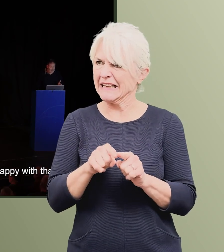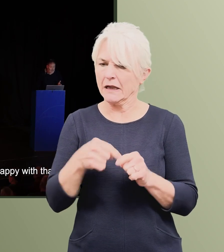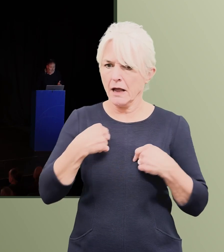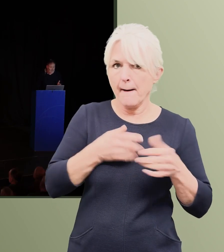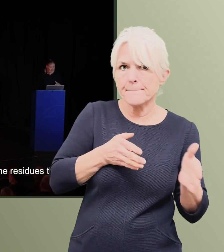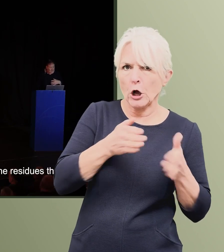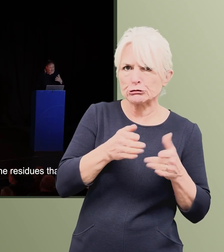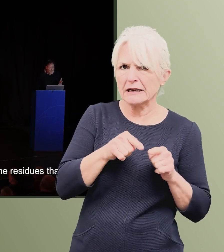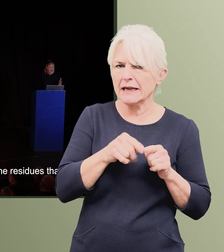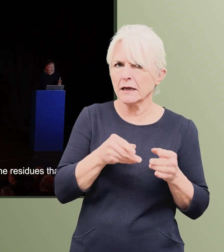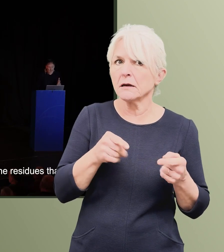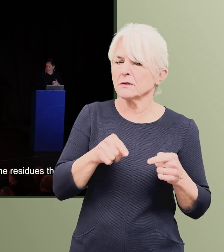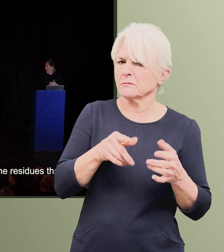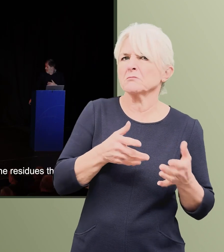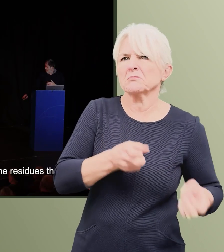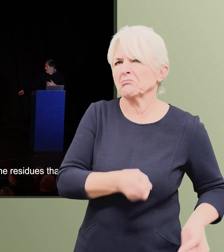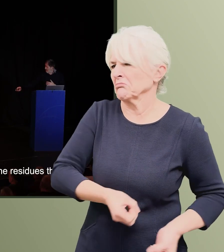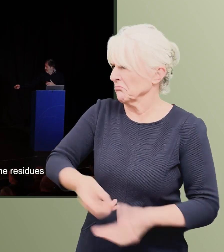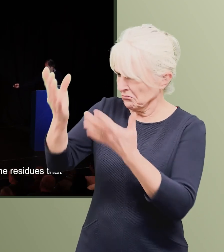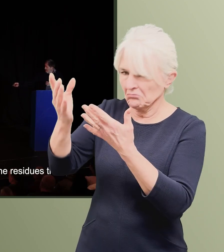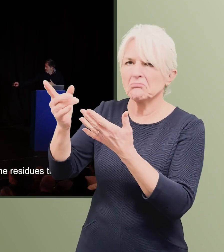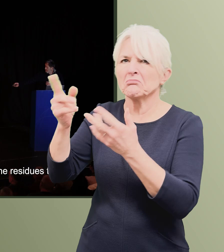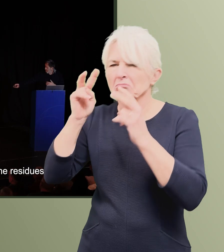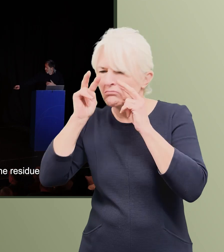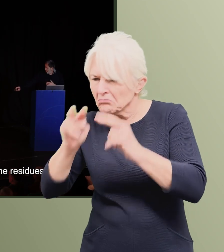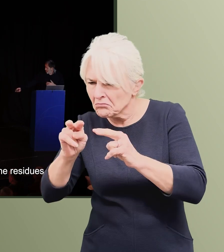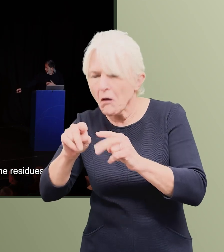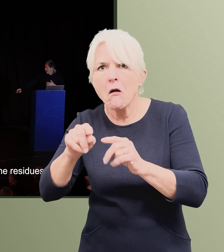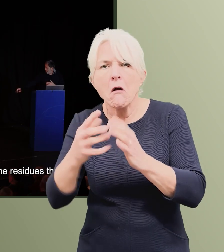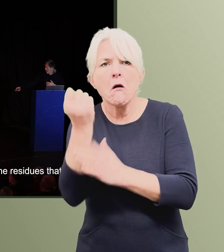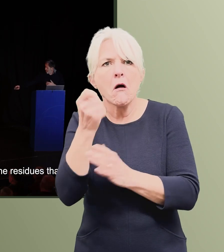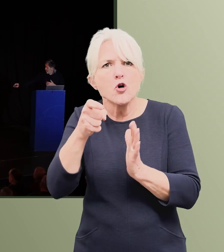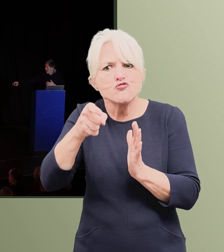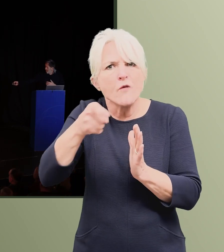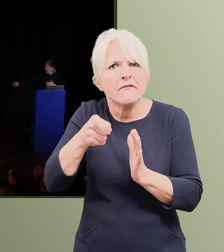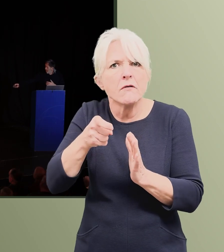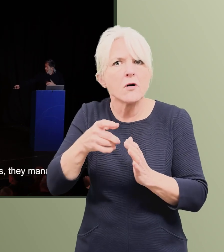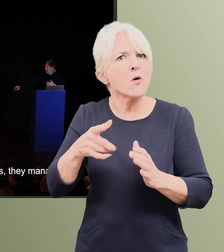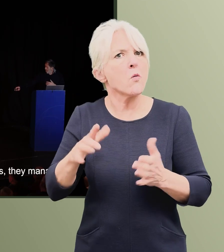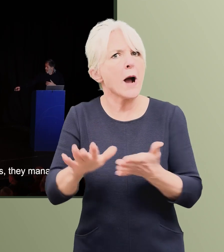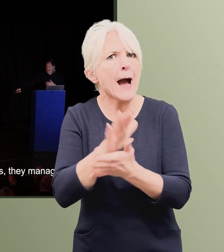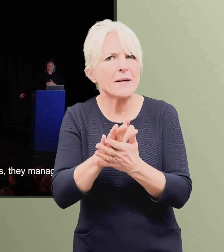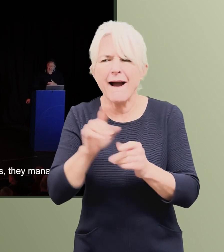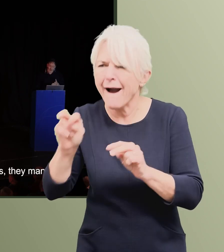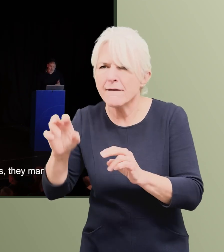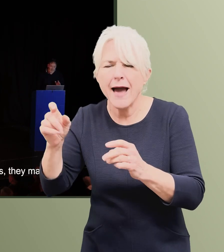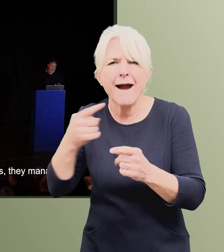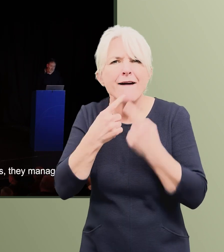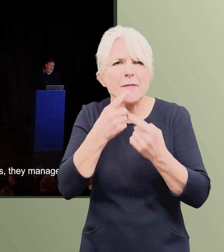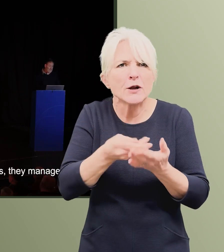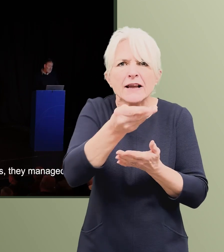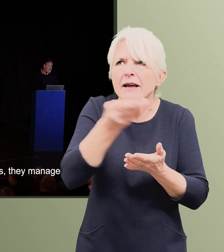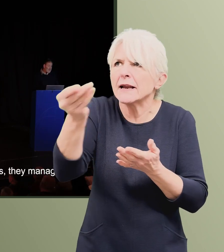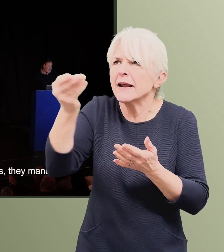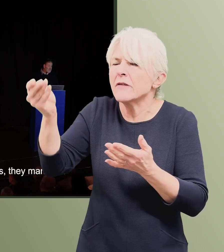it was decorated. So that's a nice bit of pottery. You just see there the residues that are coming through over the pot. And when they